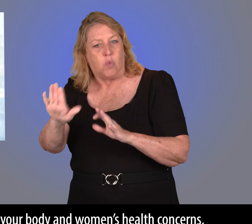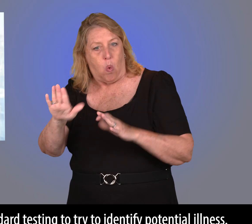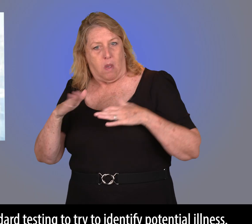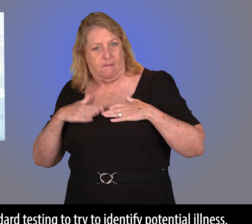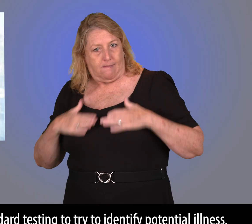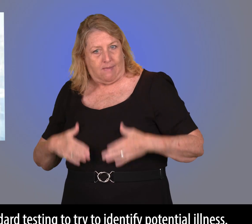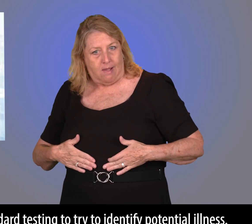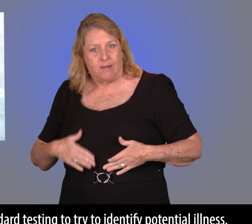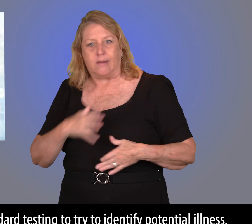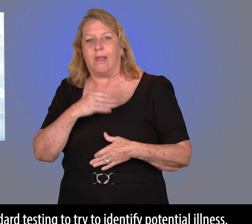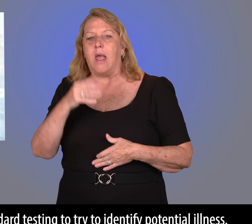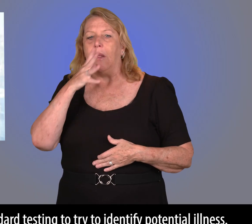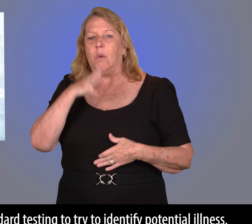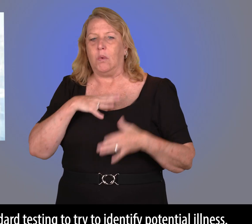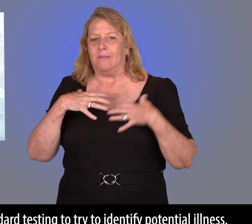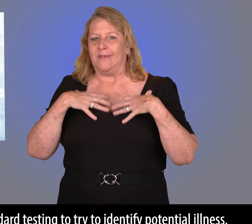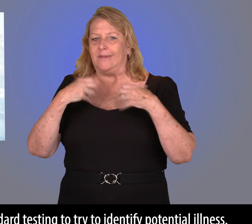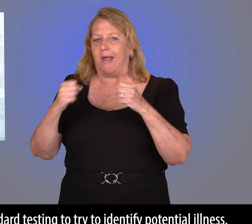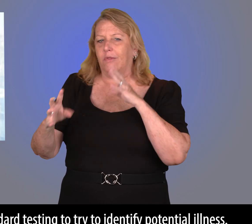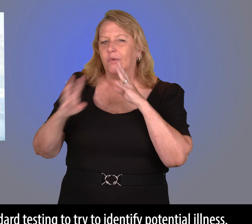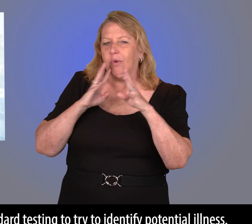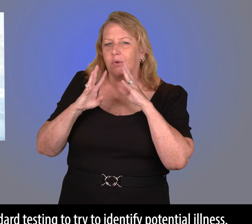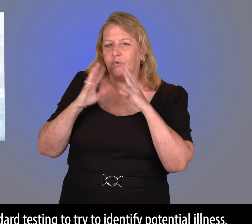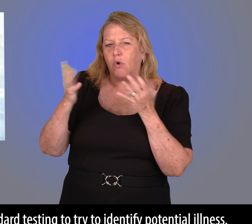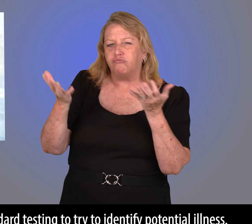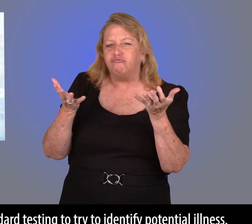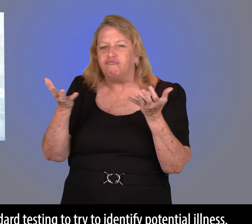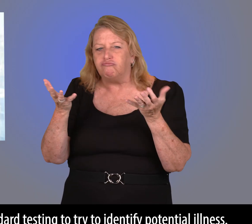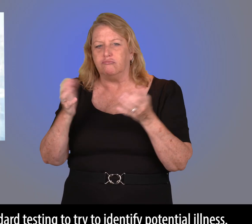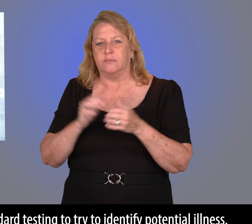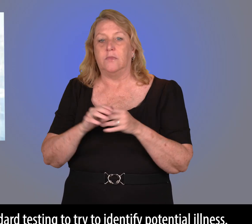and recommended standard testing to identify potential illness.